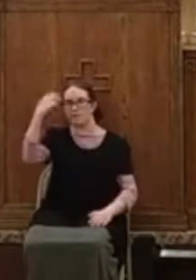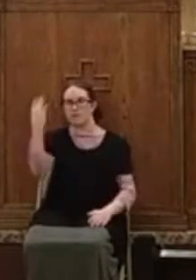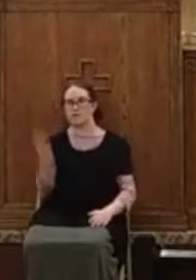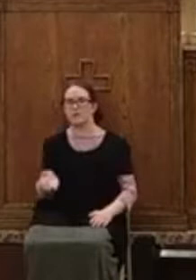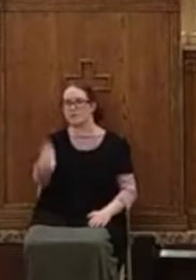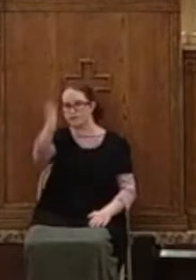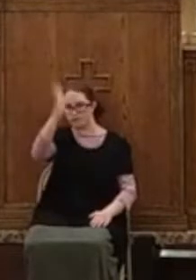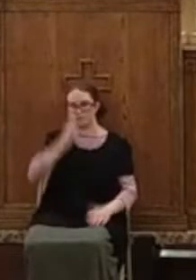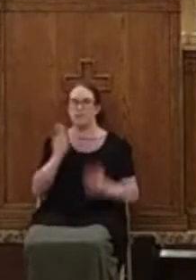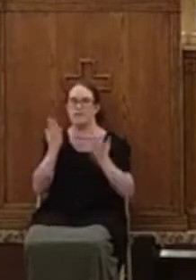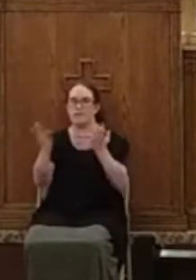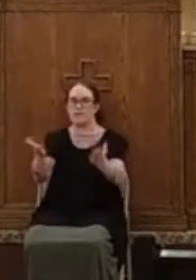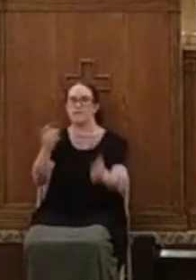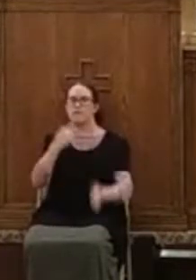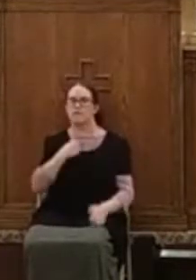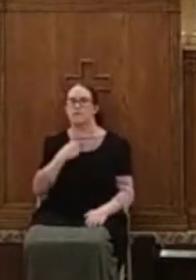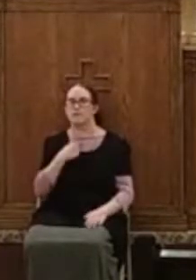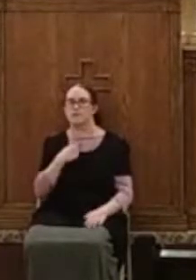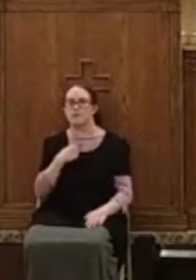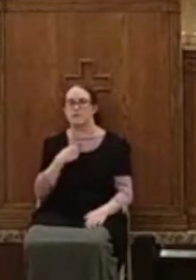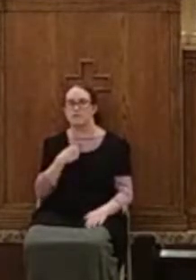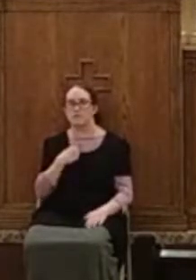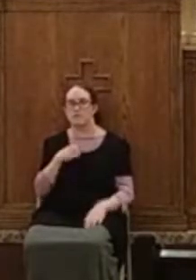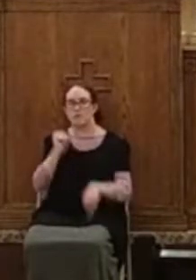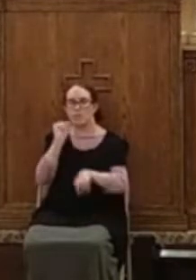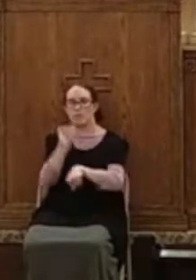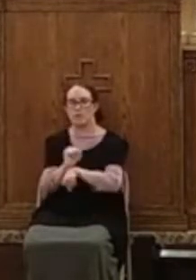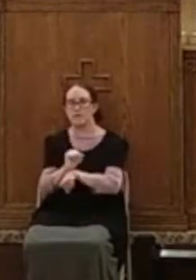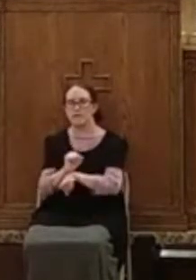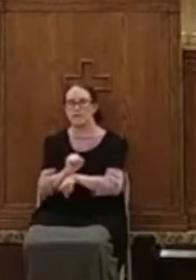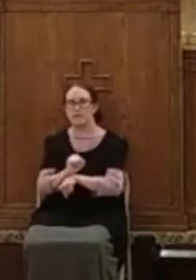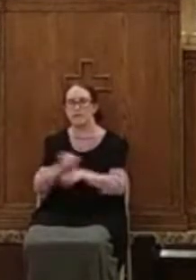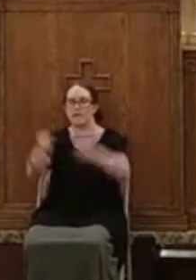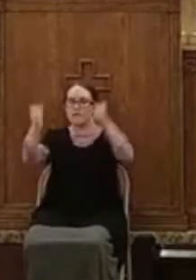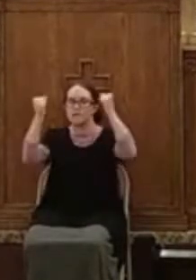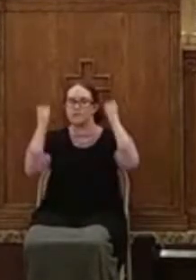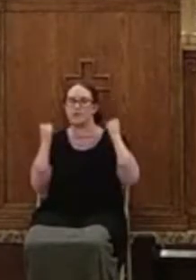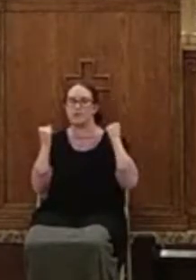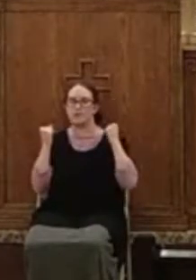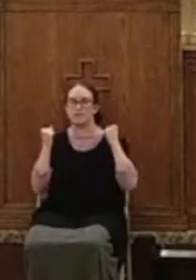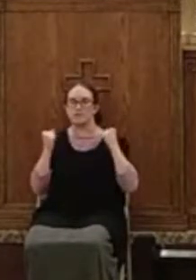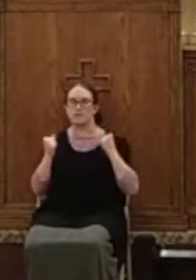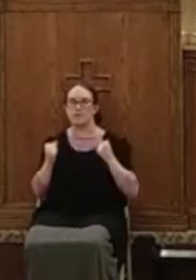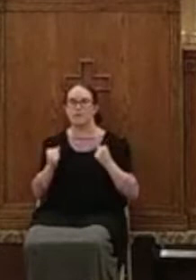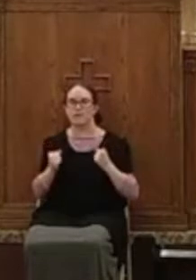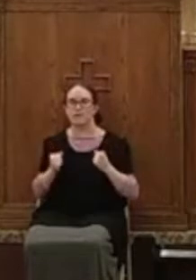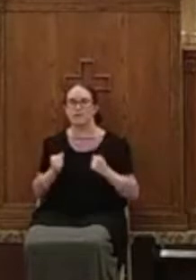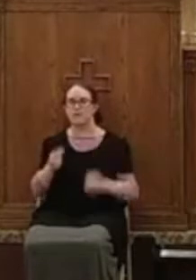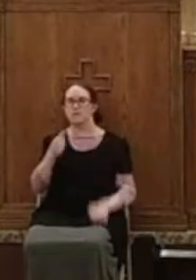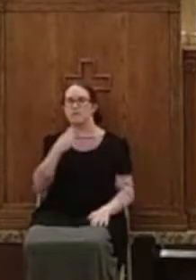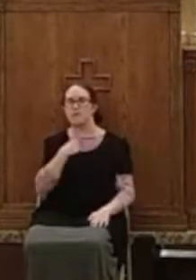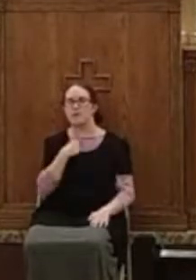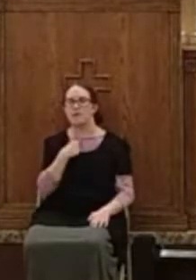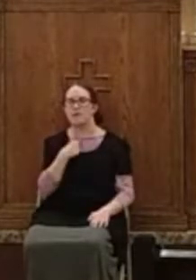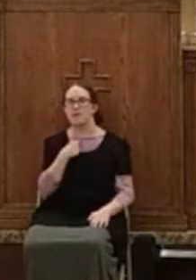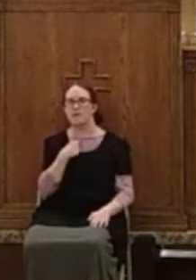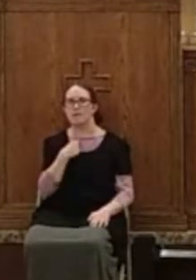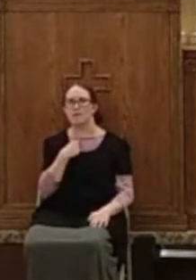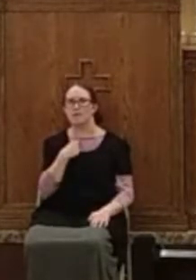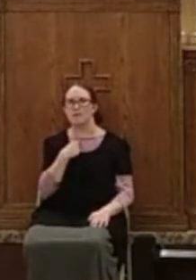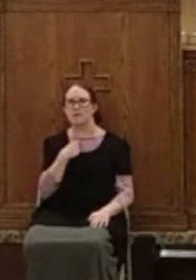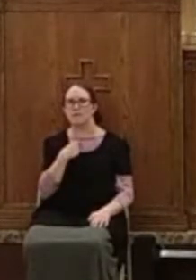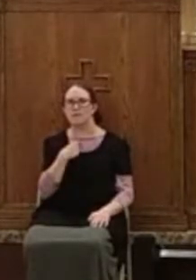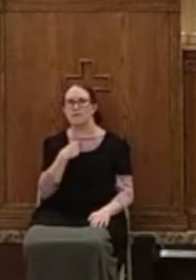God given unto me by the effectual working of his power. Unto me, who